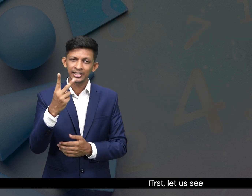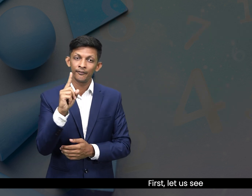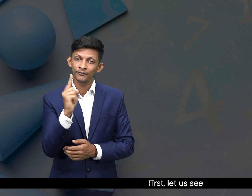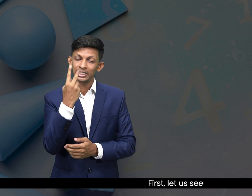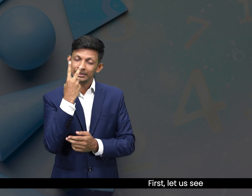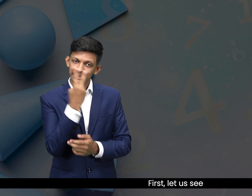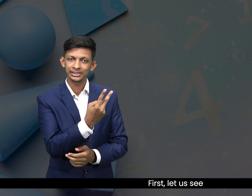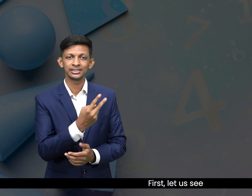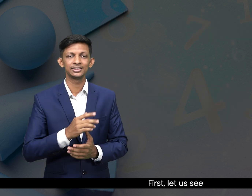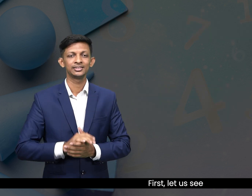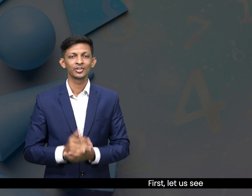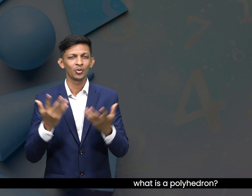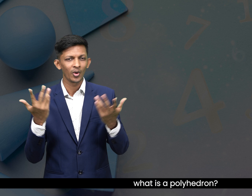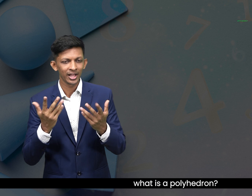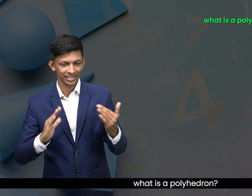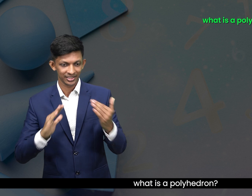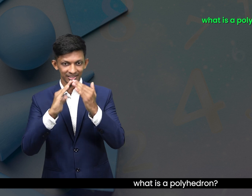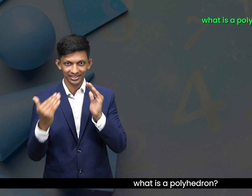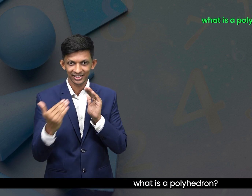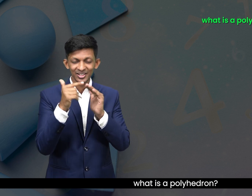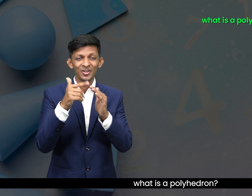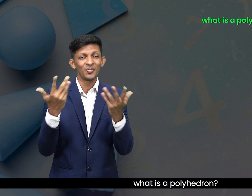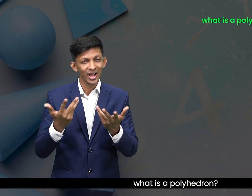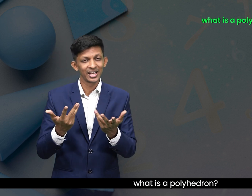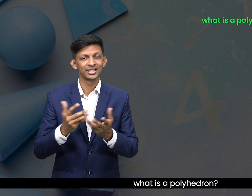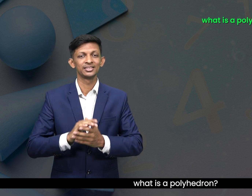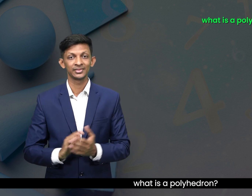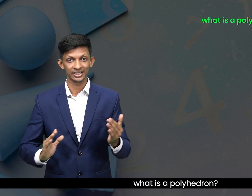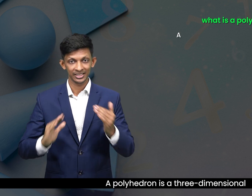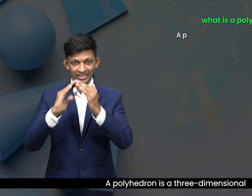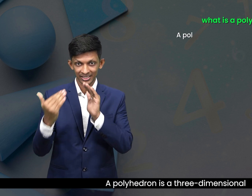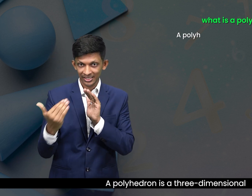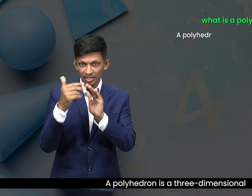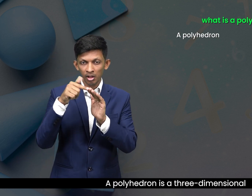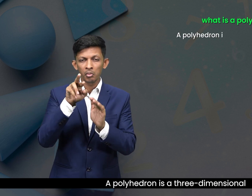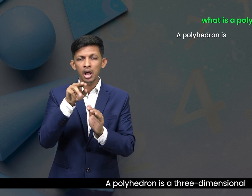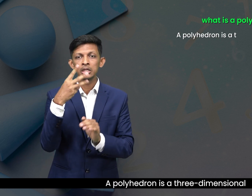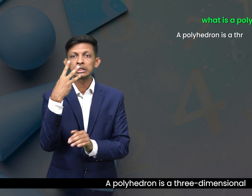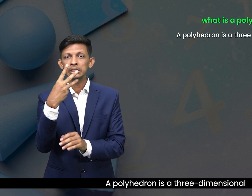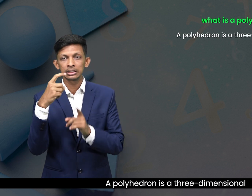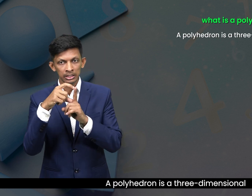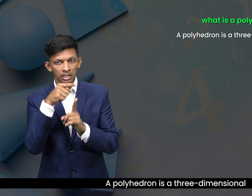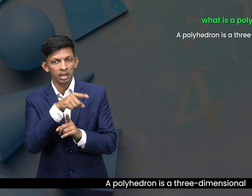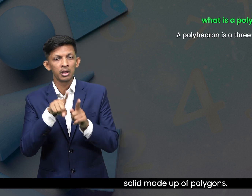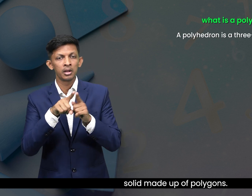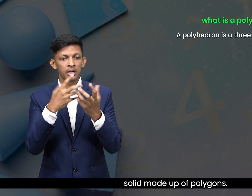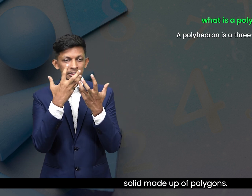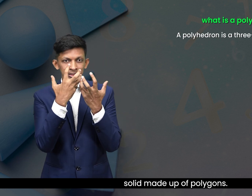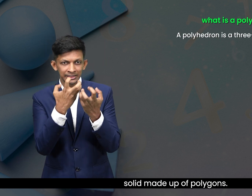First, let us see what is a polyhedron. A polyhedron is a three-dimensional solid made